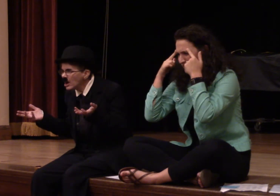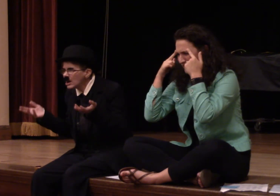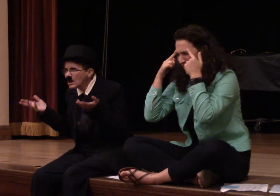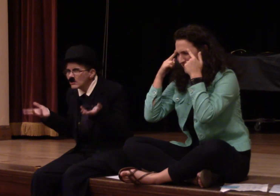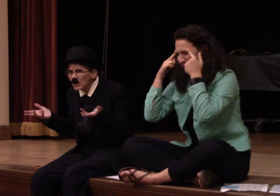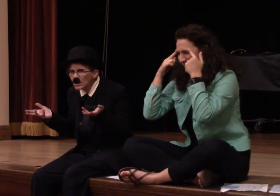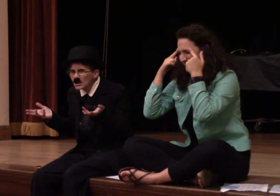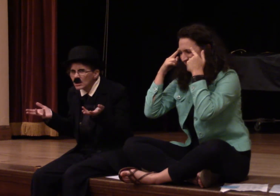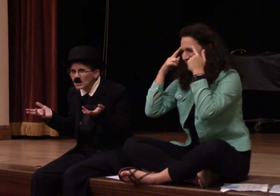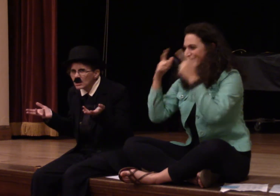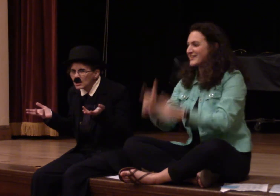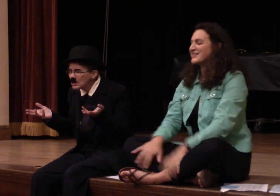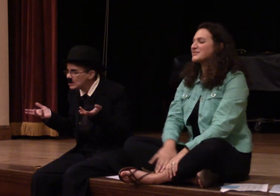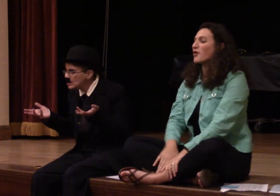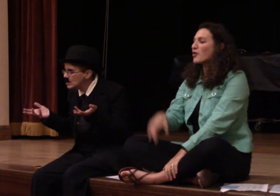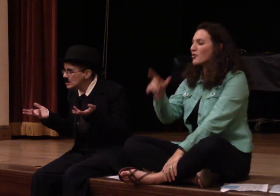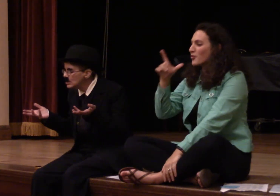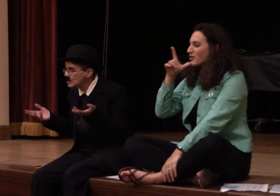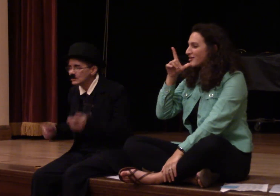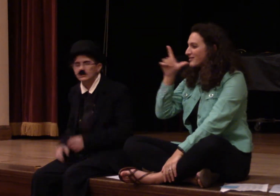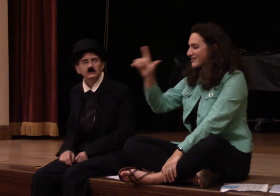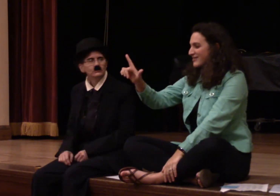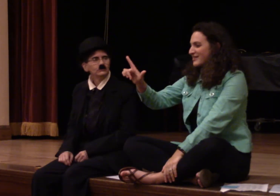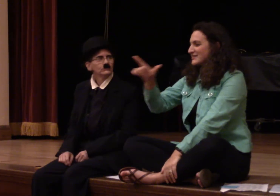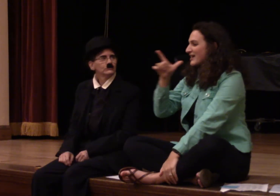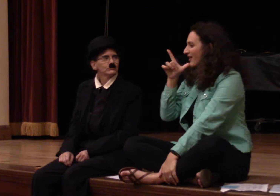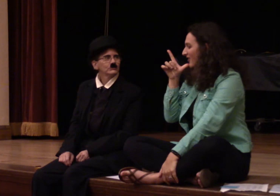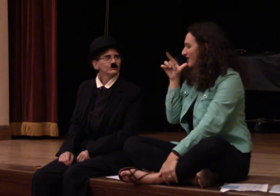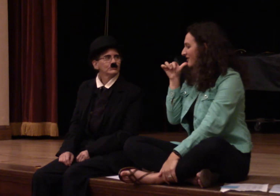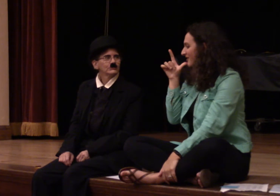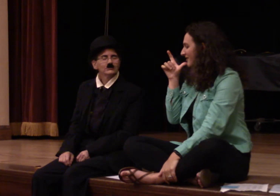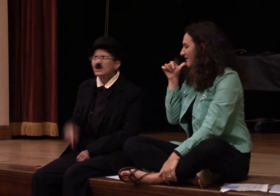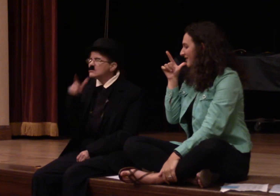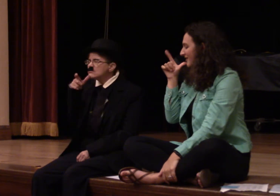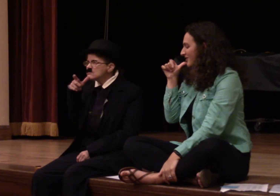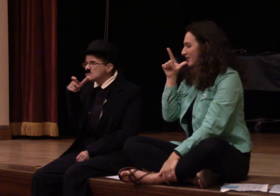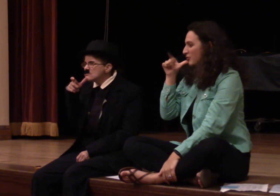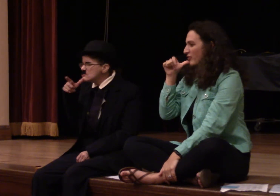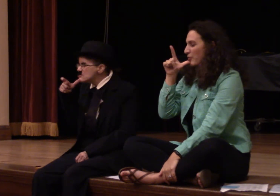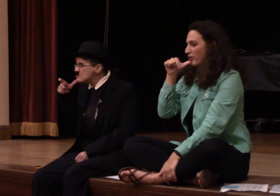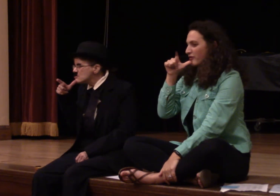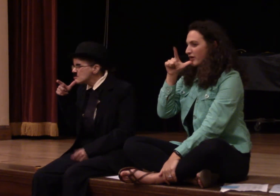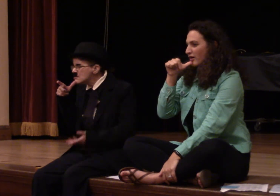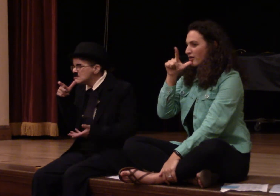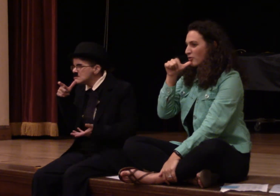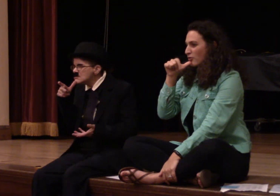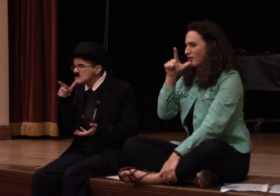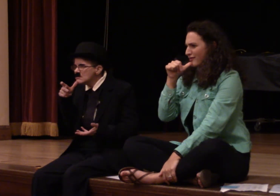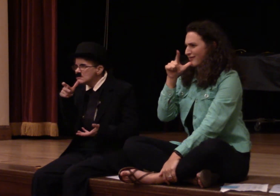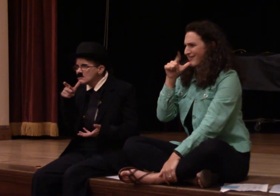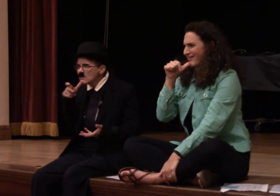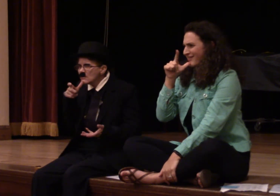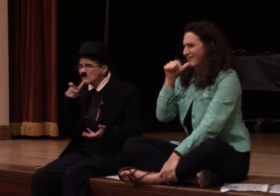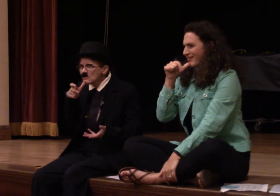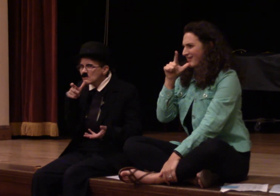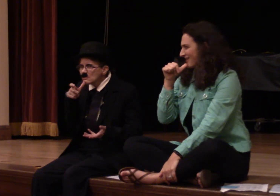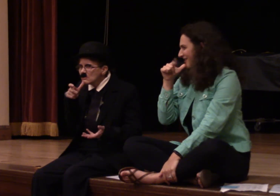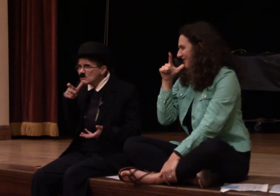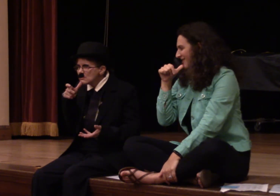down. So, who is an L? You're going to move that pointer finger. Who? Tell her she doesn't have to act like she's